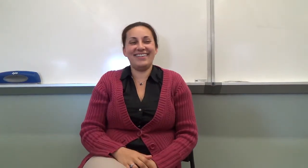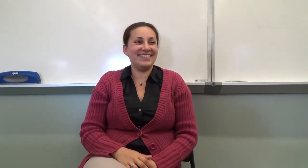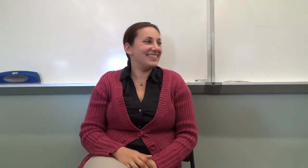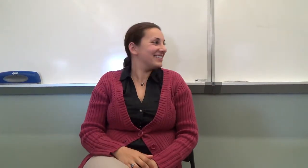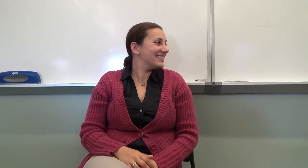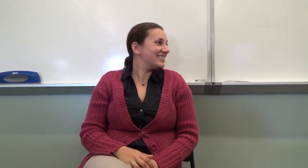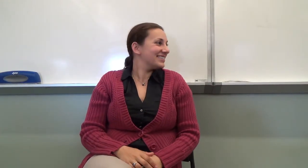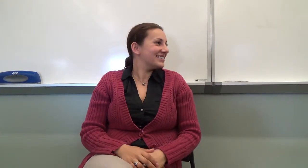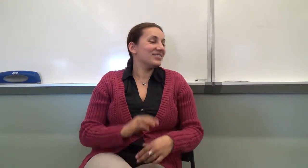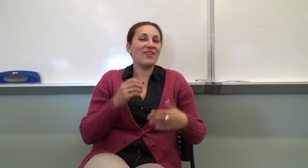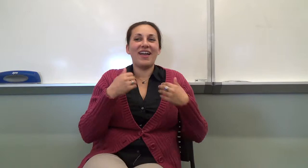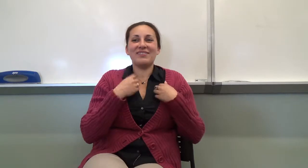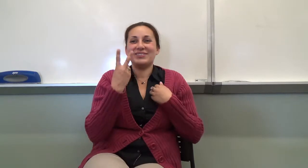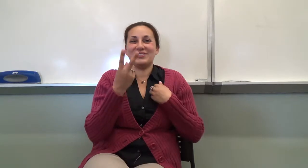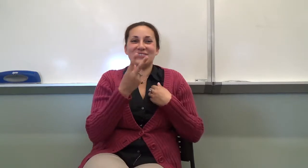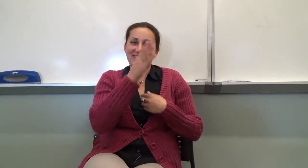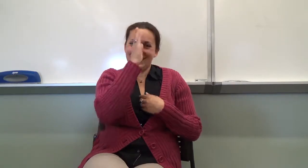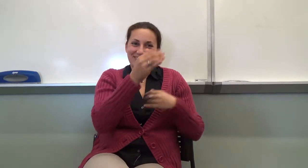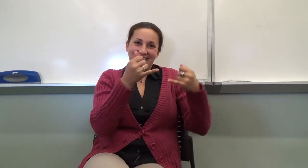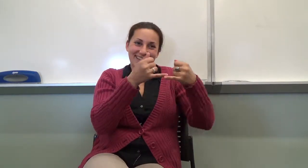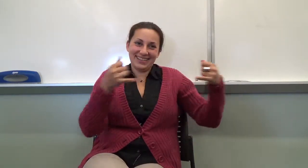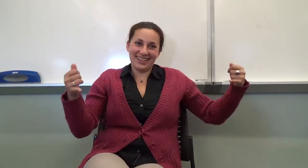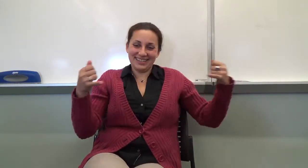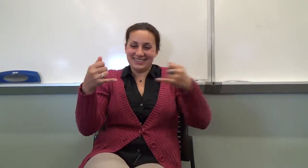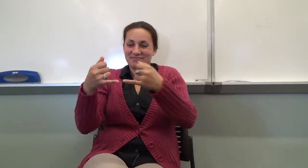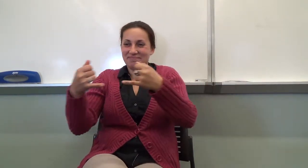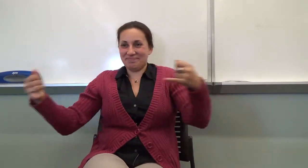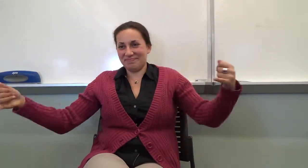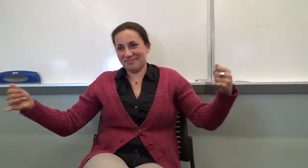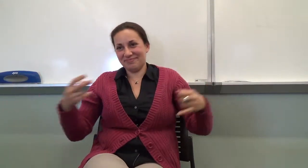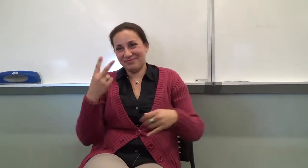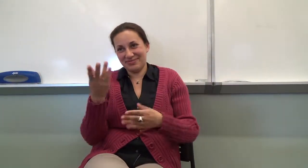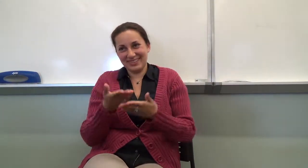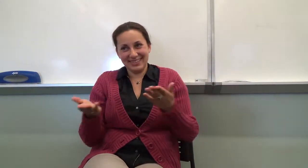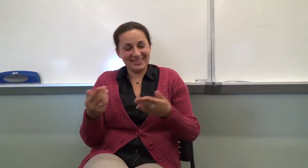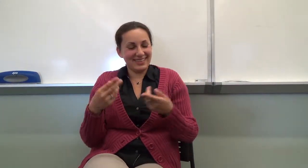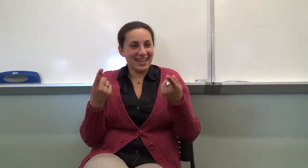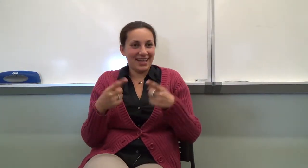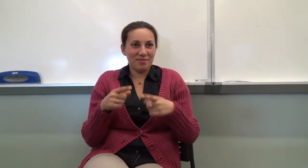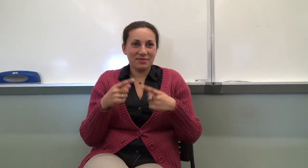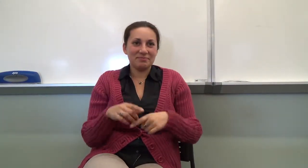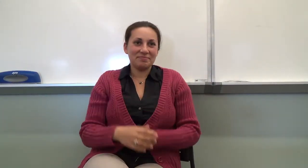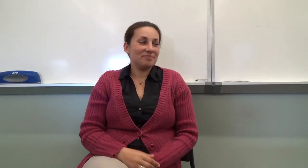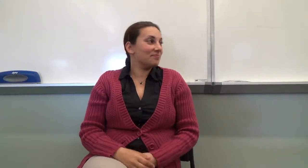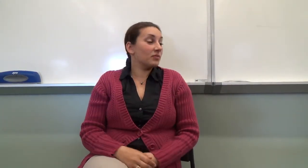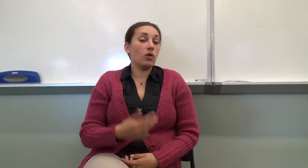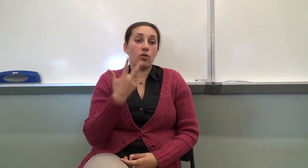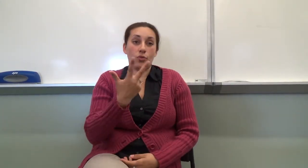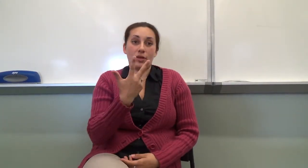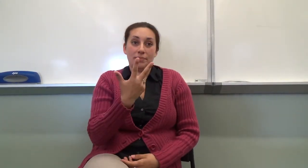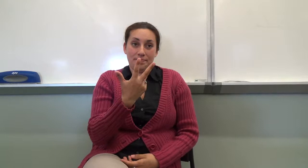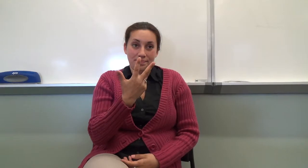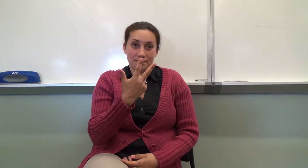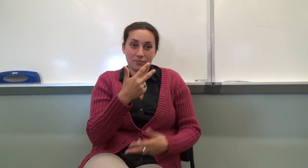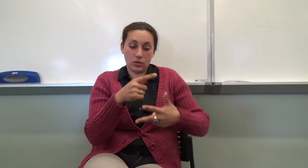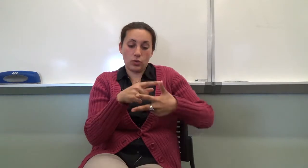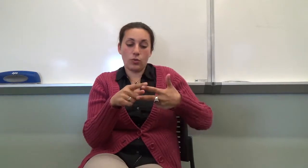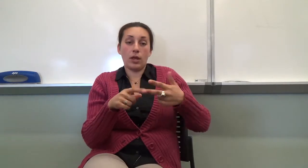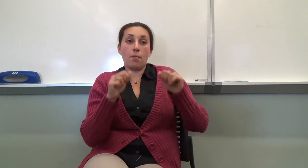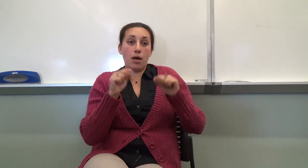If you have 2 straight lines, there's actually 2 things that can happen. 3 things technically. One is that